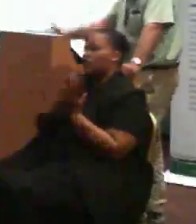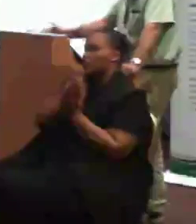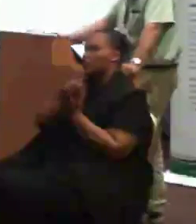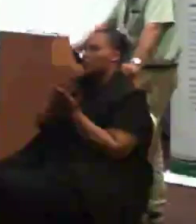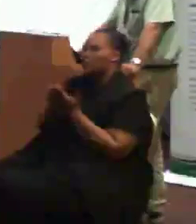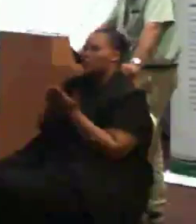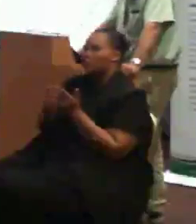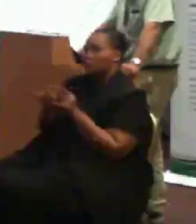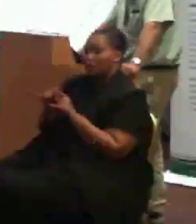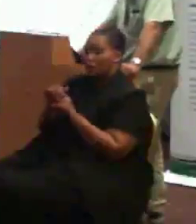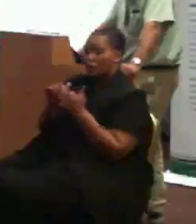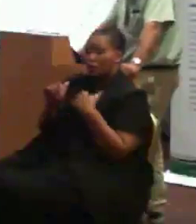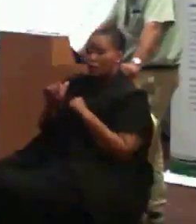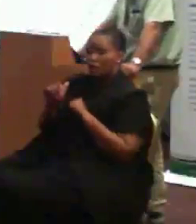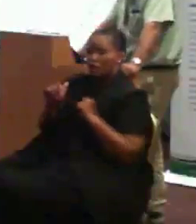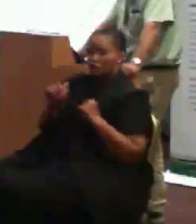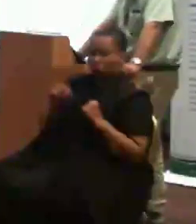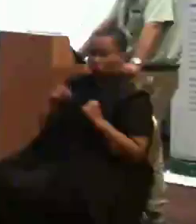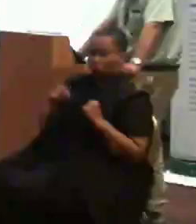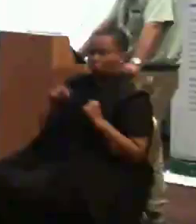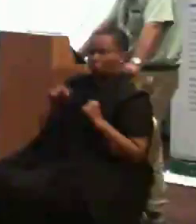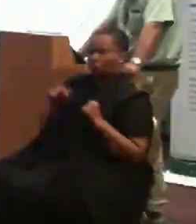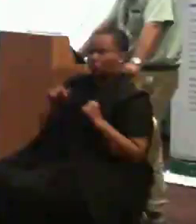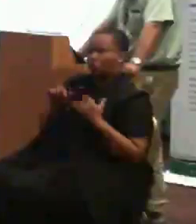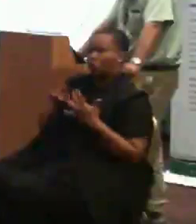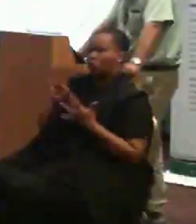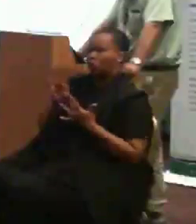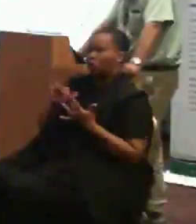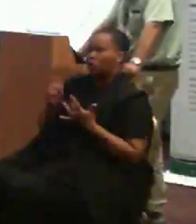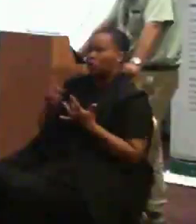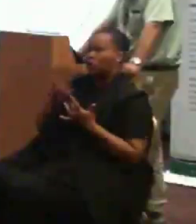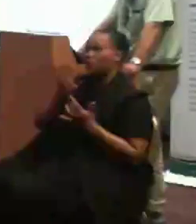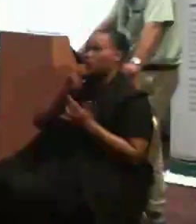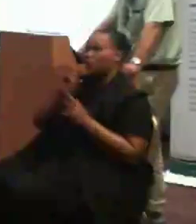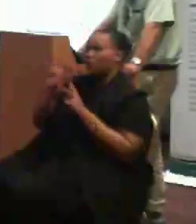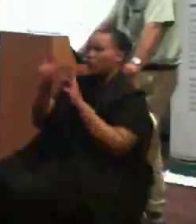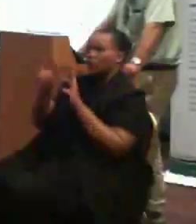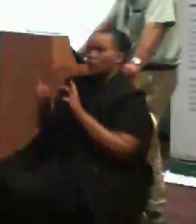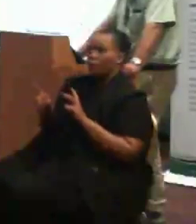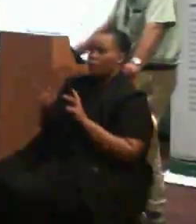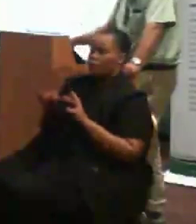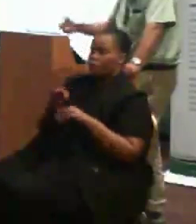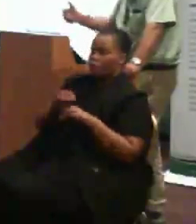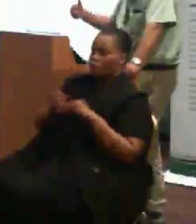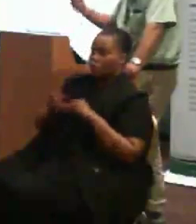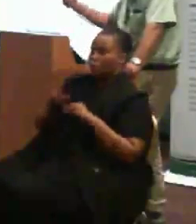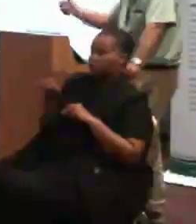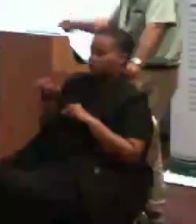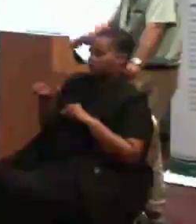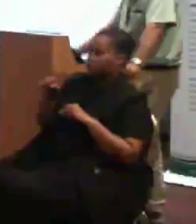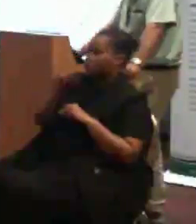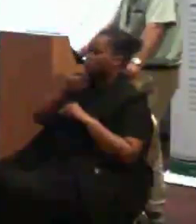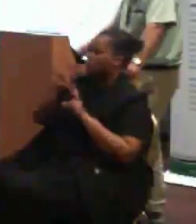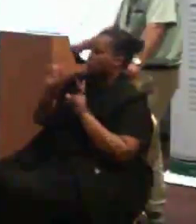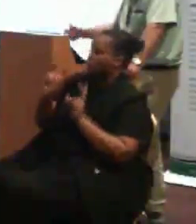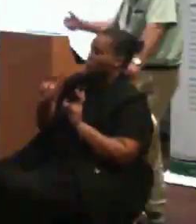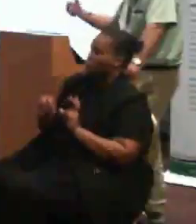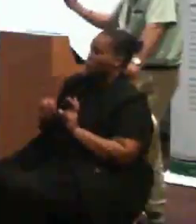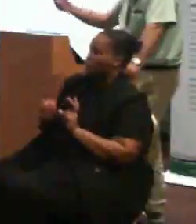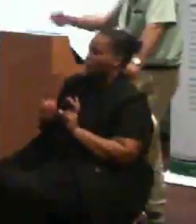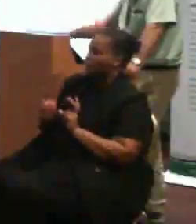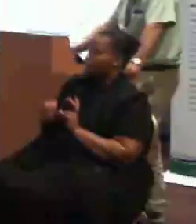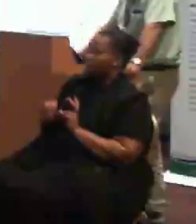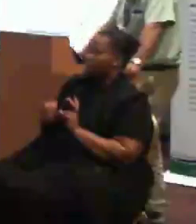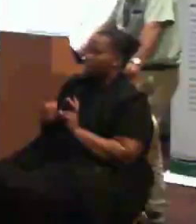within municipalities, and they start using Eskom as a standby. And that is not taken into